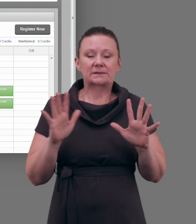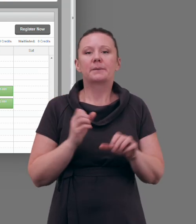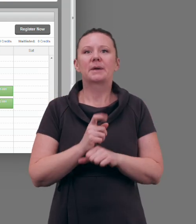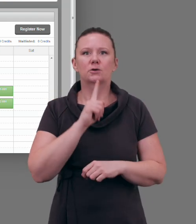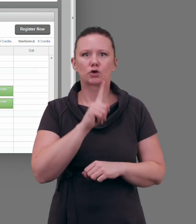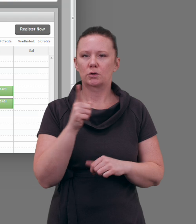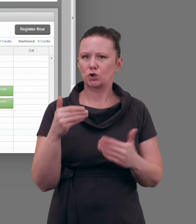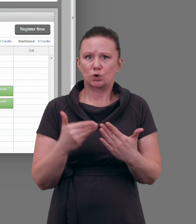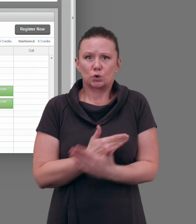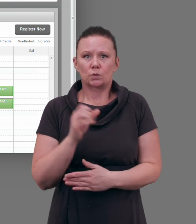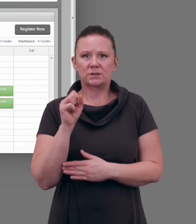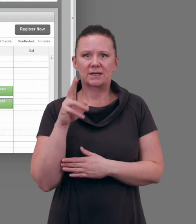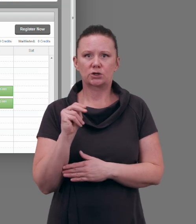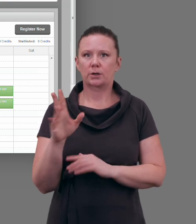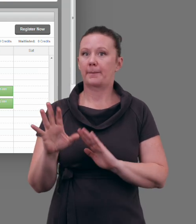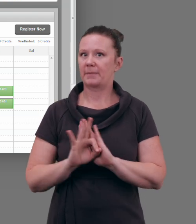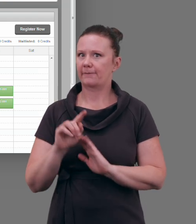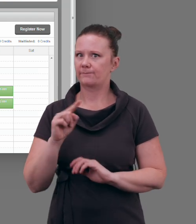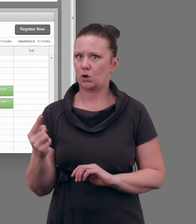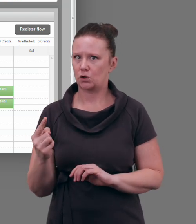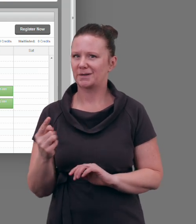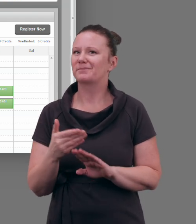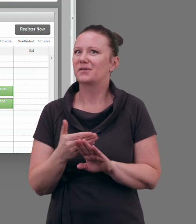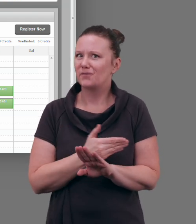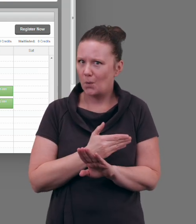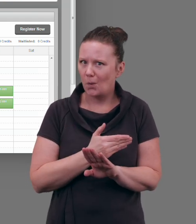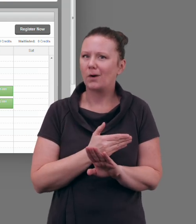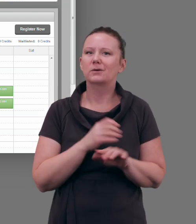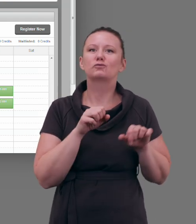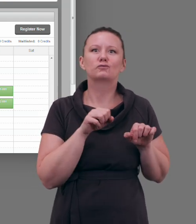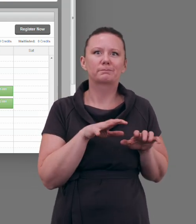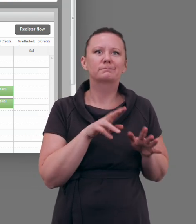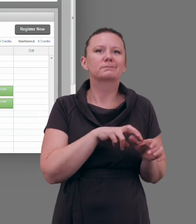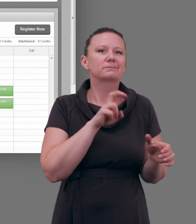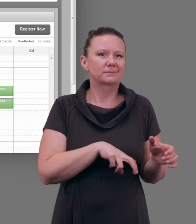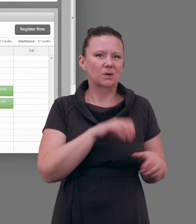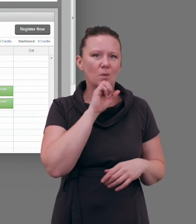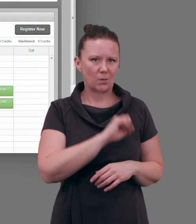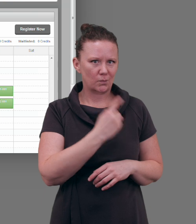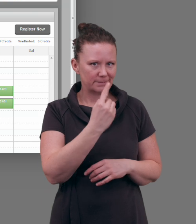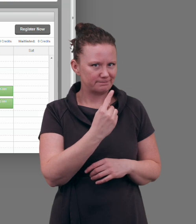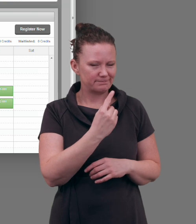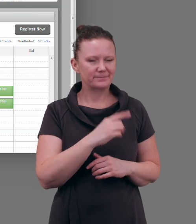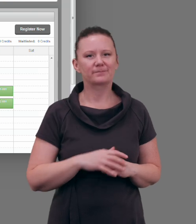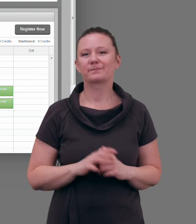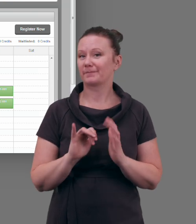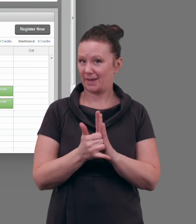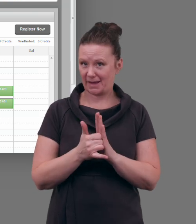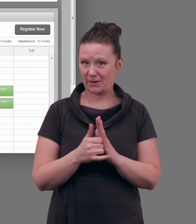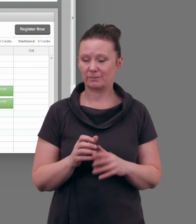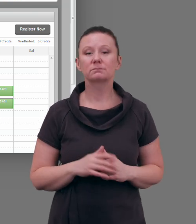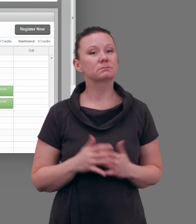in your desired sections first before dropping the sections you no longer want. To do this, plan and find your section